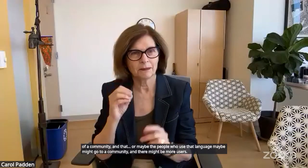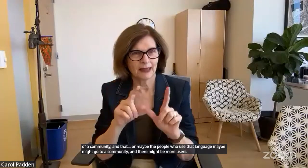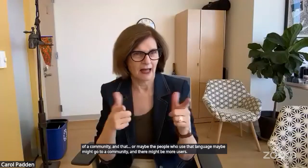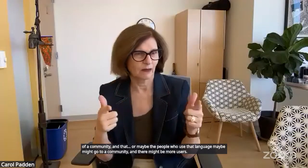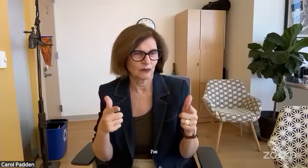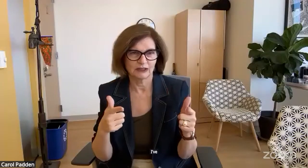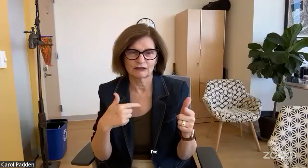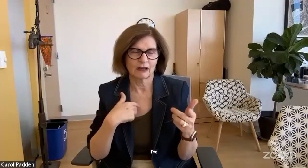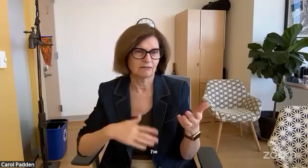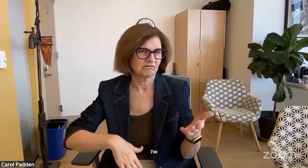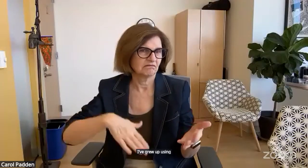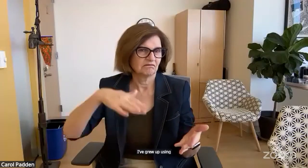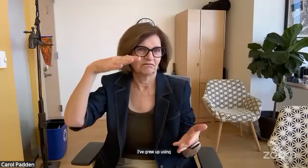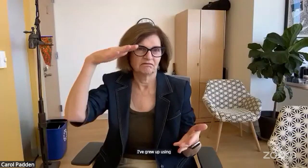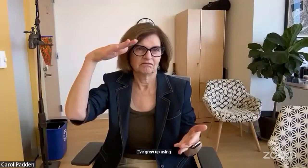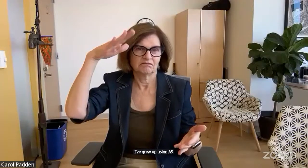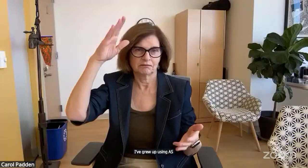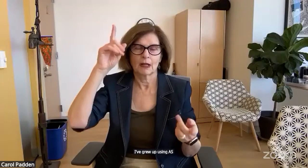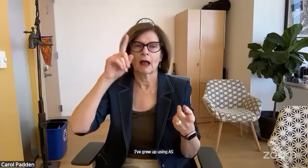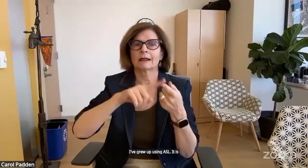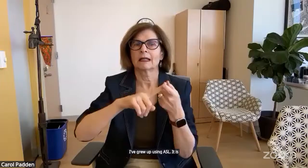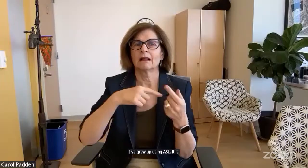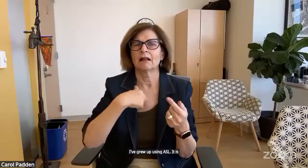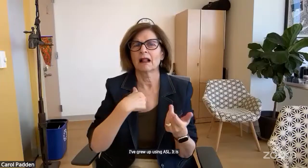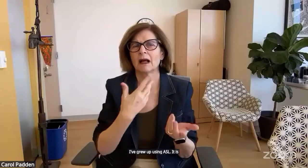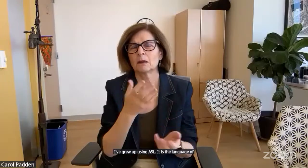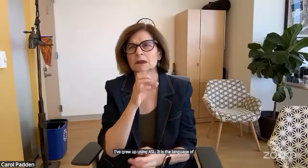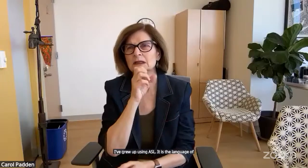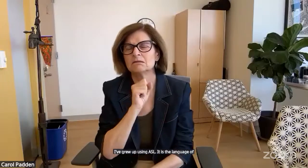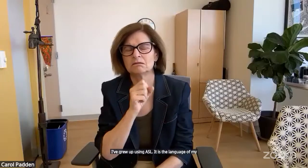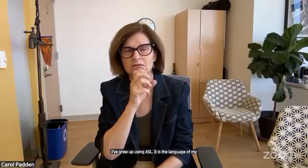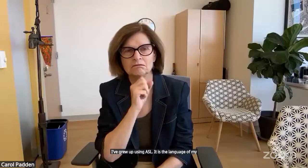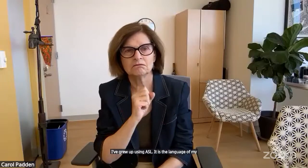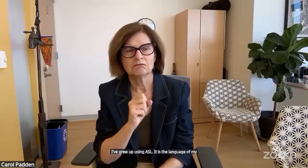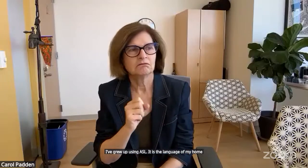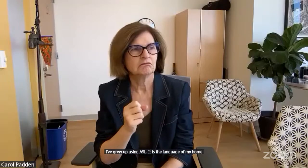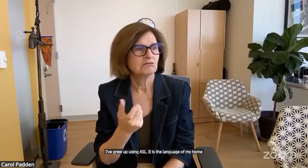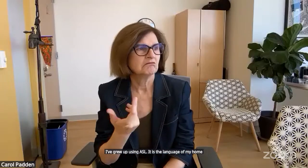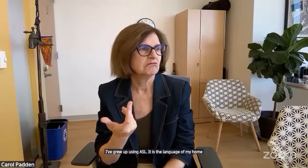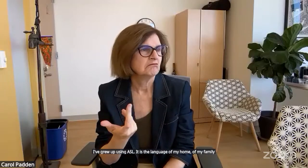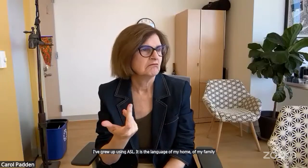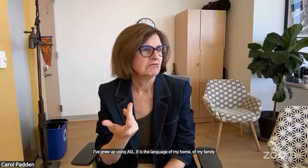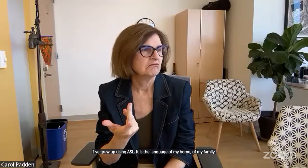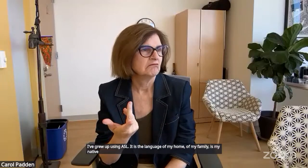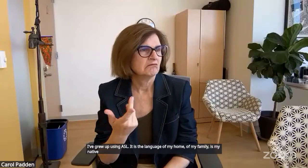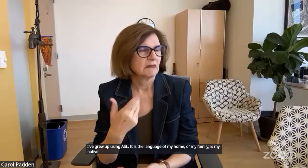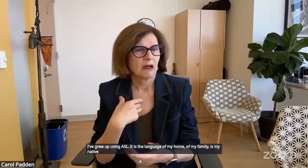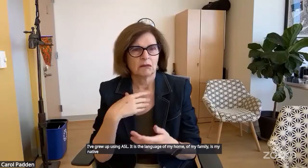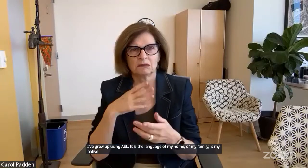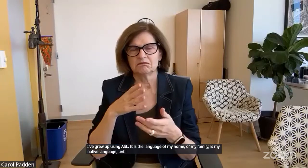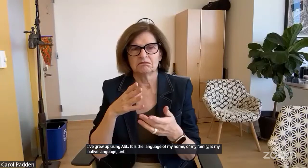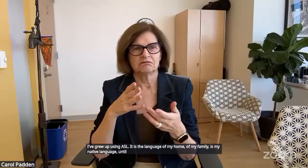I grew up using ASL. It is the language of my home, of my family. It's my native language until I was